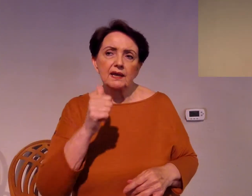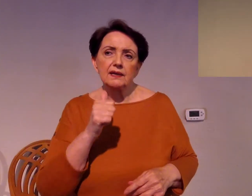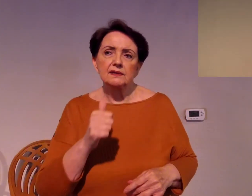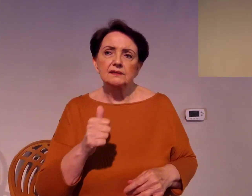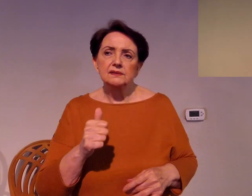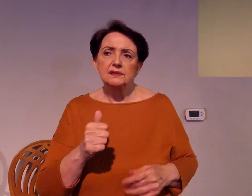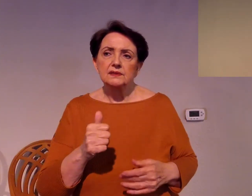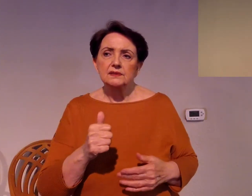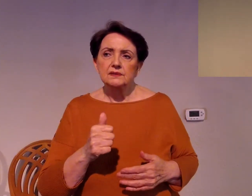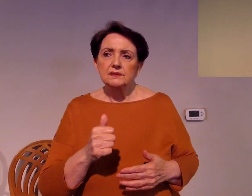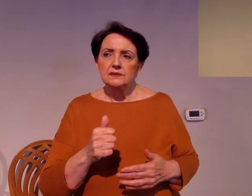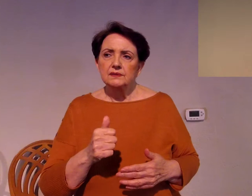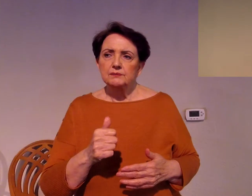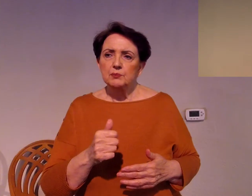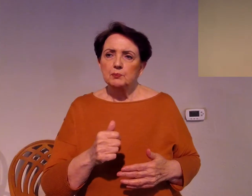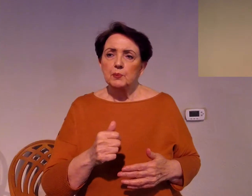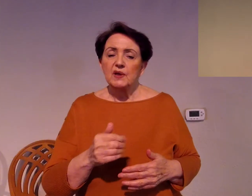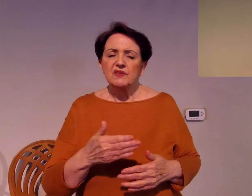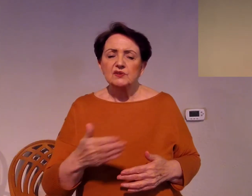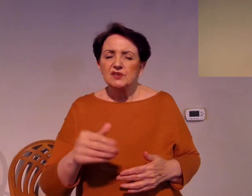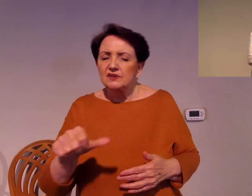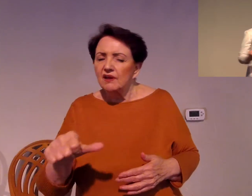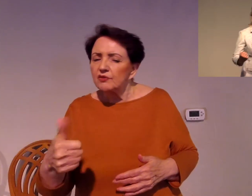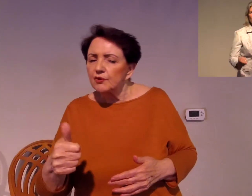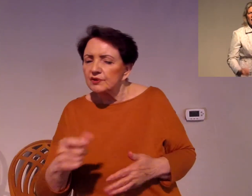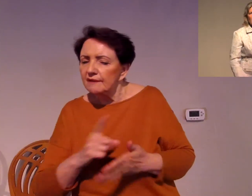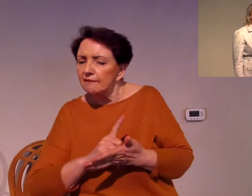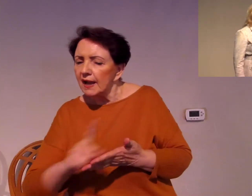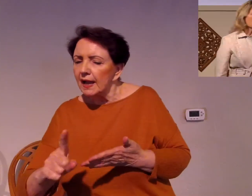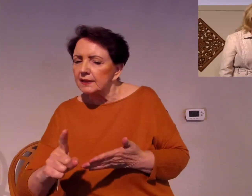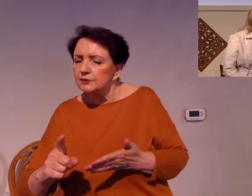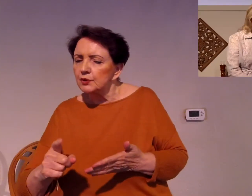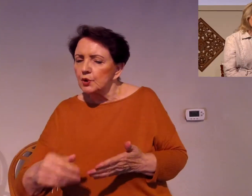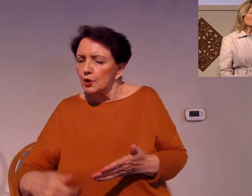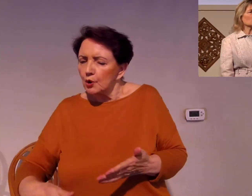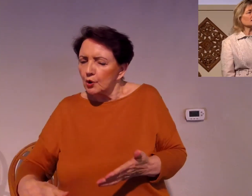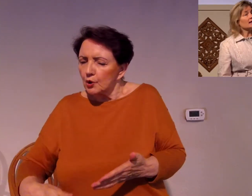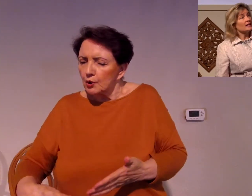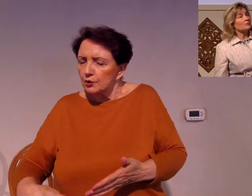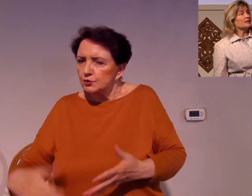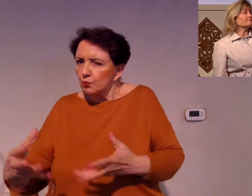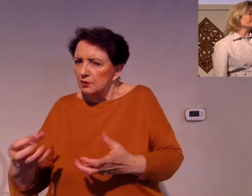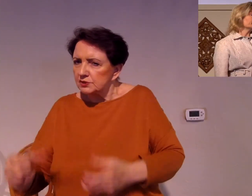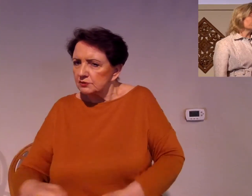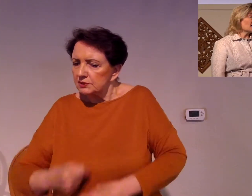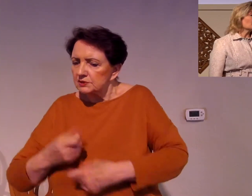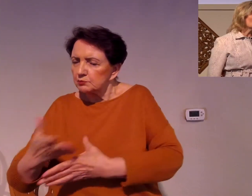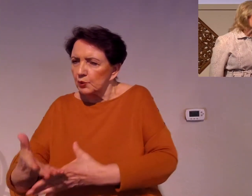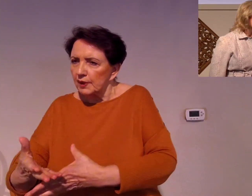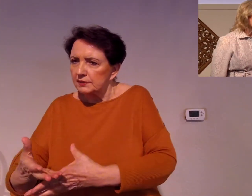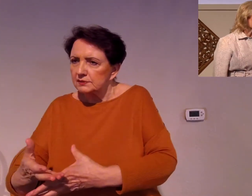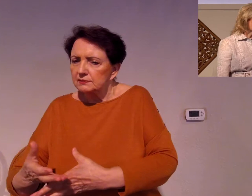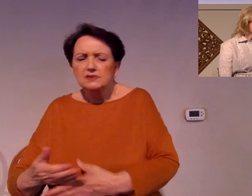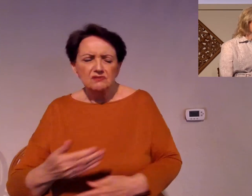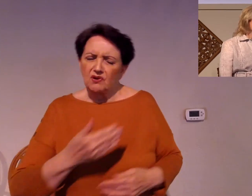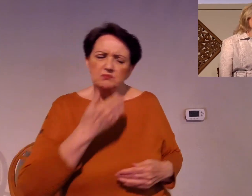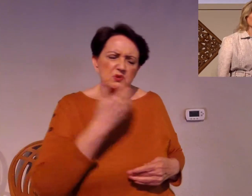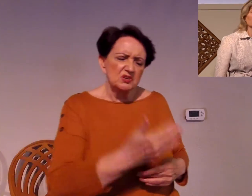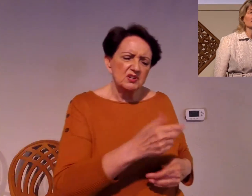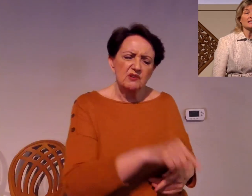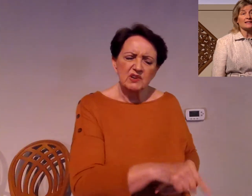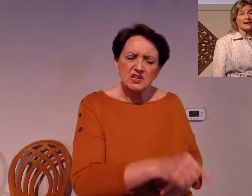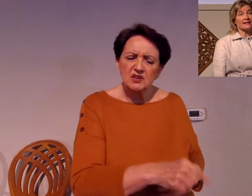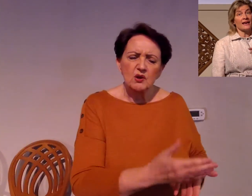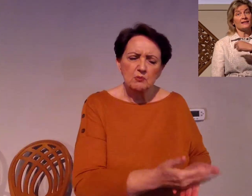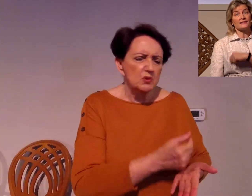some divine urge inside of you that's still calling you out and you're just going, yeah, but I'm good at this and I'm making a